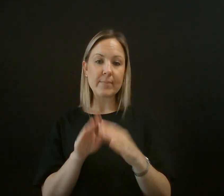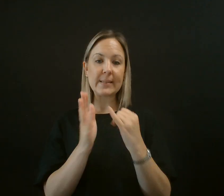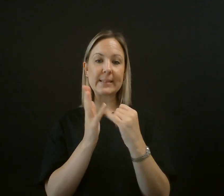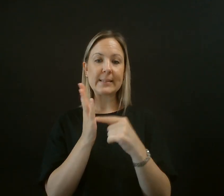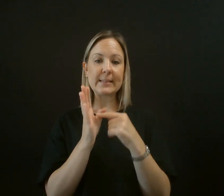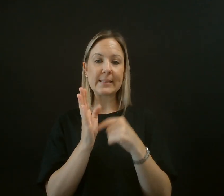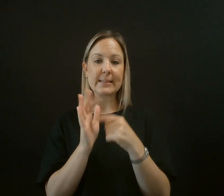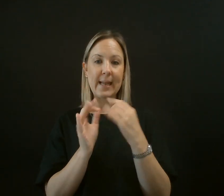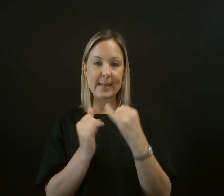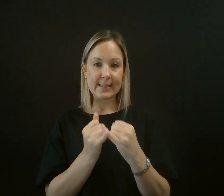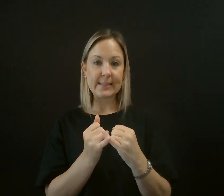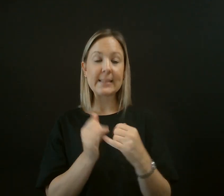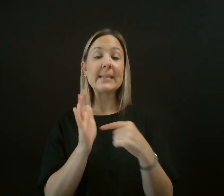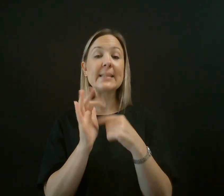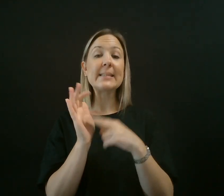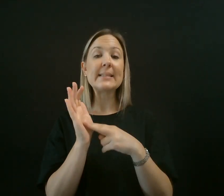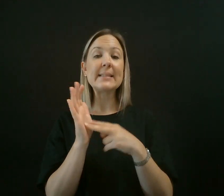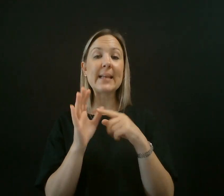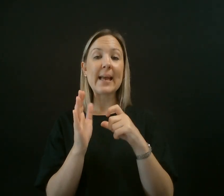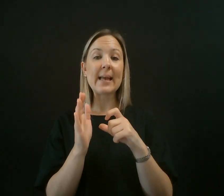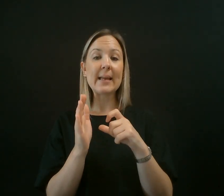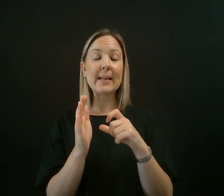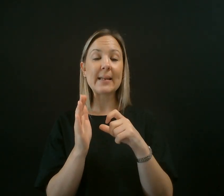the following responsibilities.